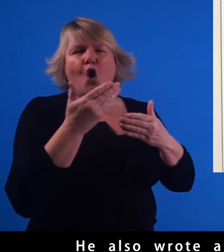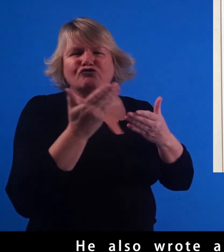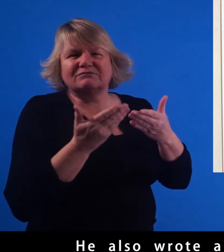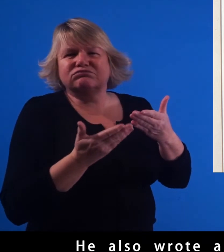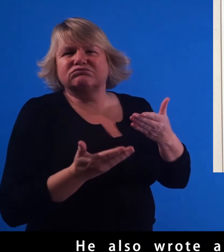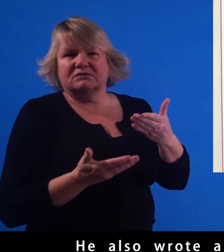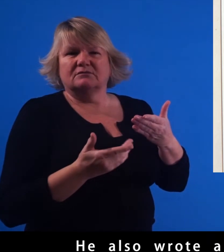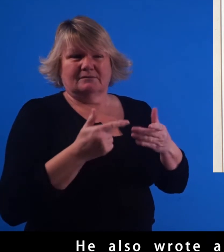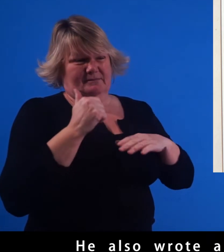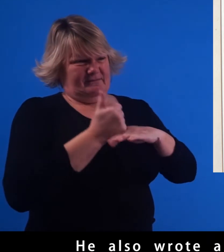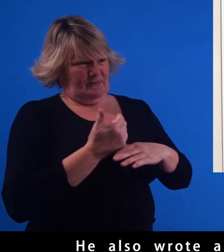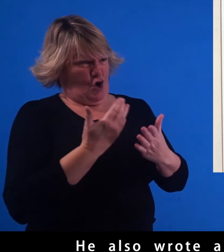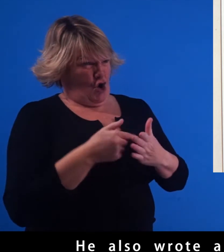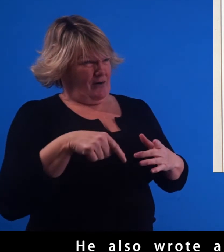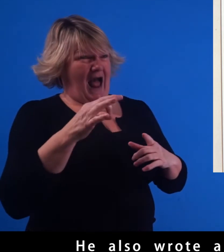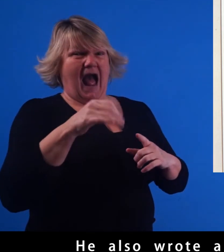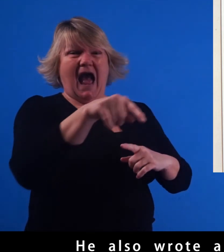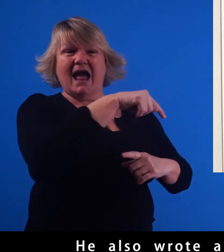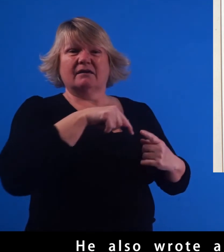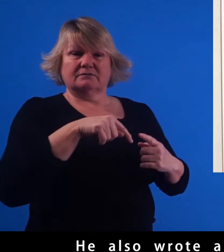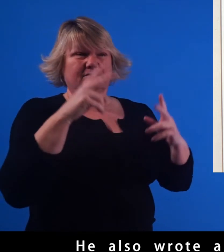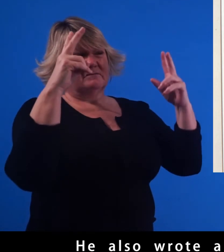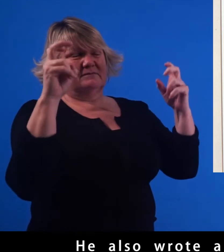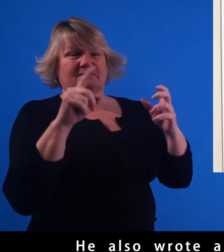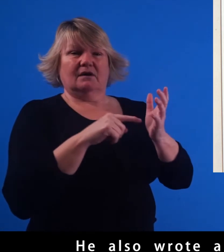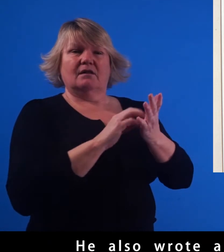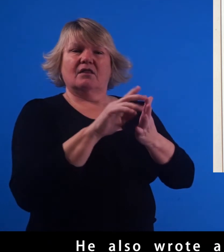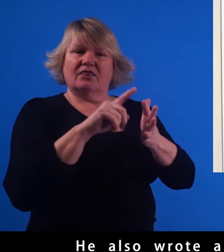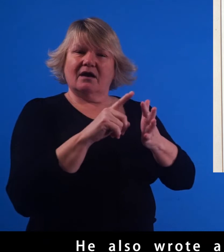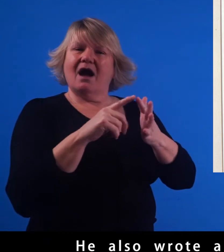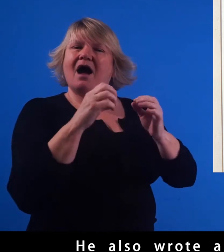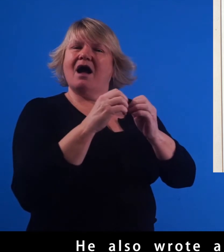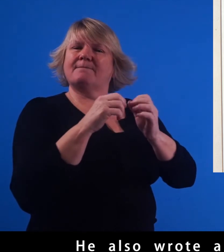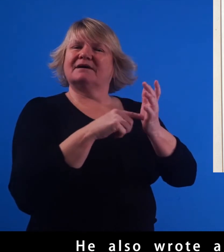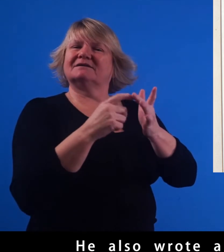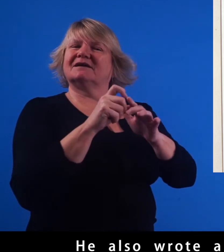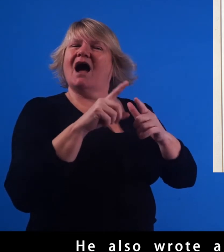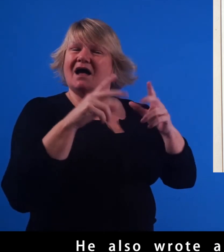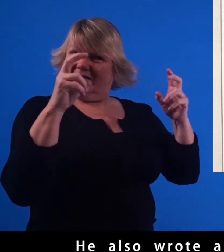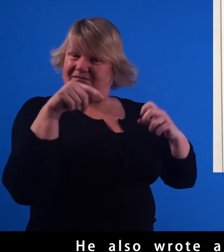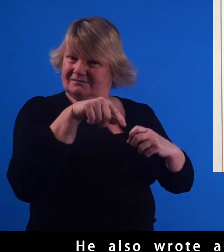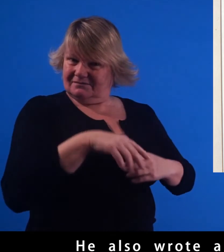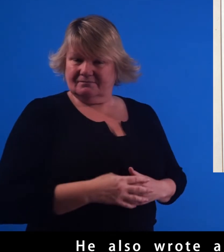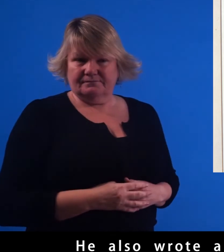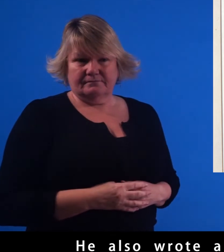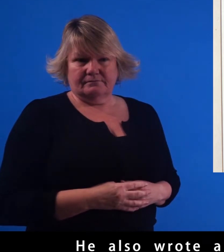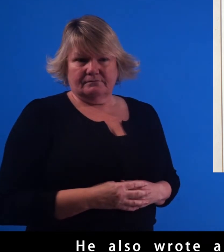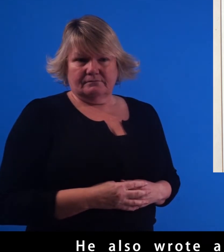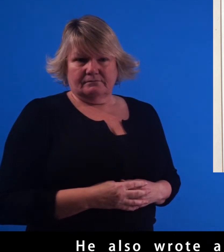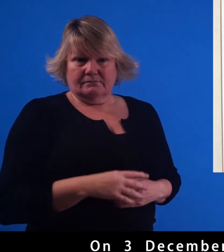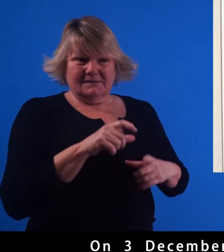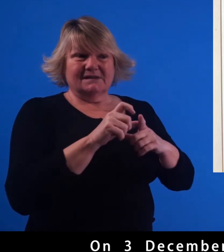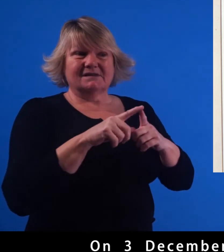He also wrote a series of short stories set on the islands, entitled The Ebb Tide.